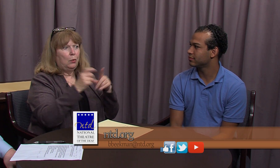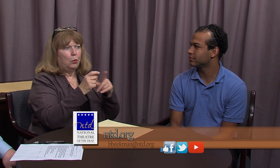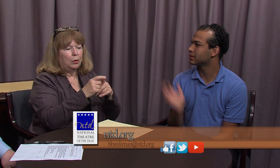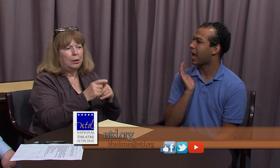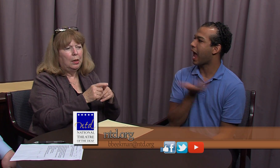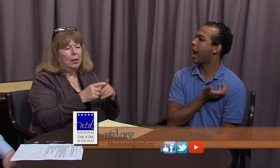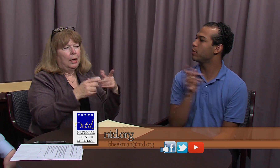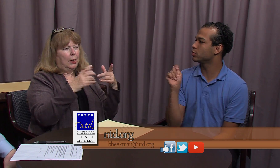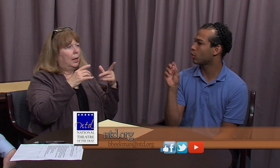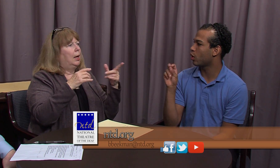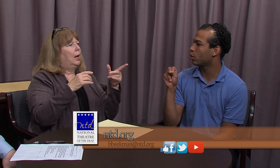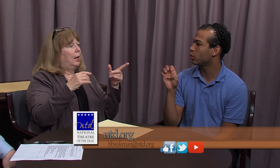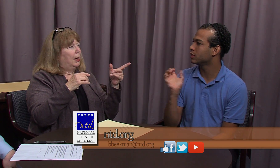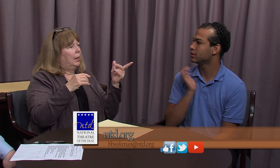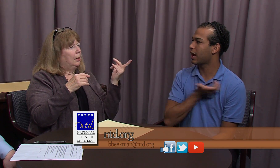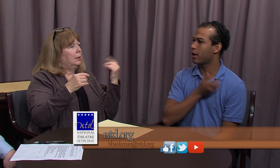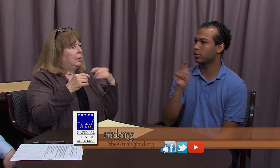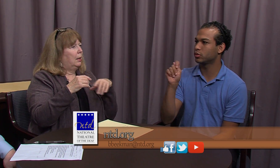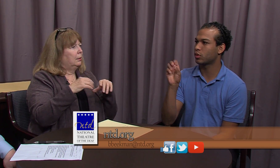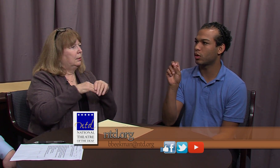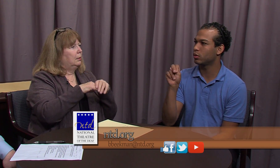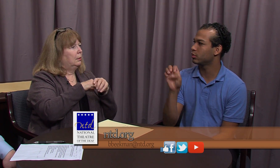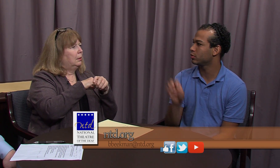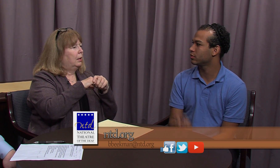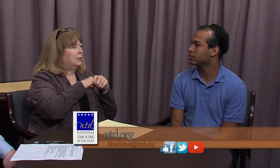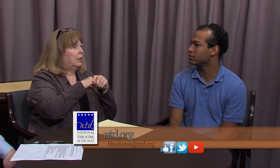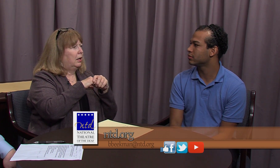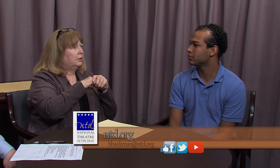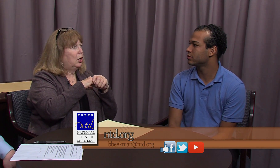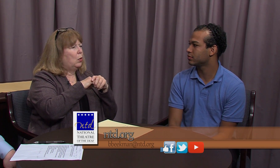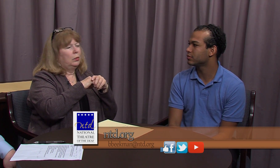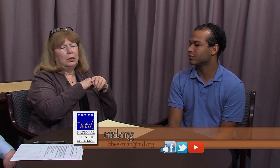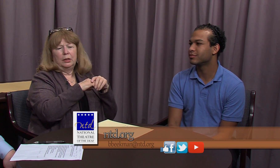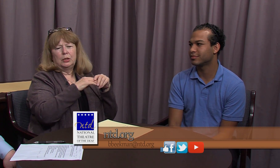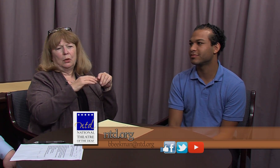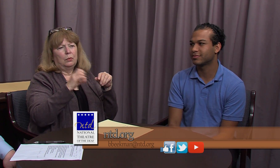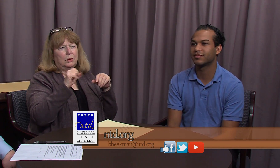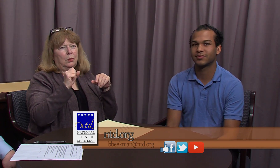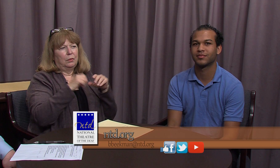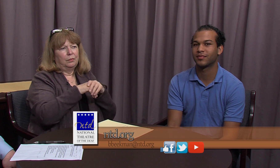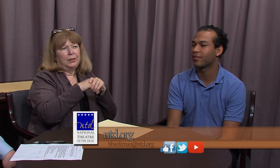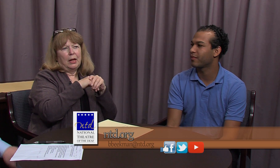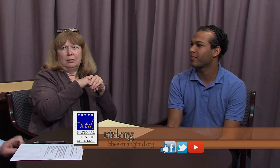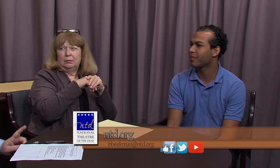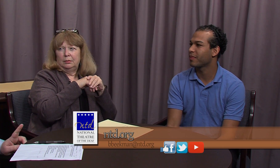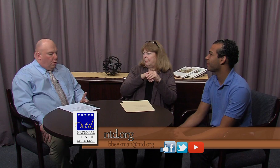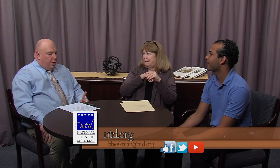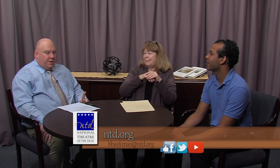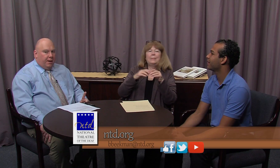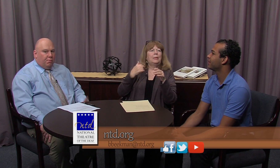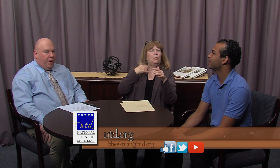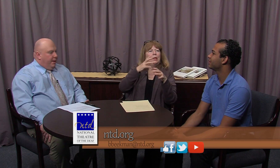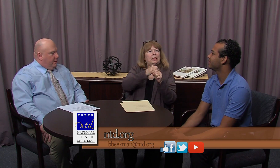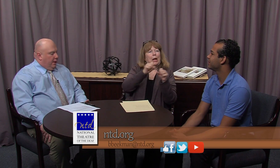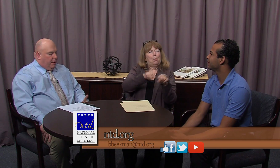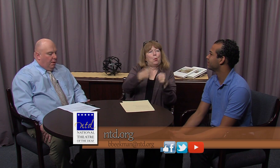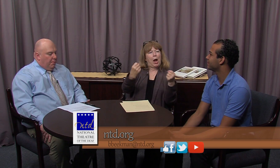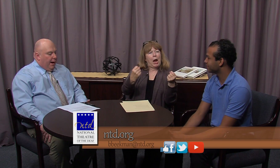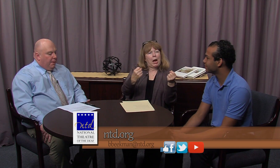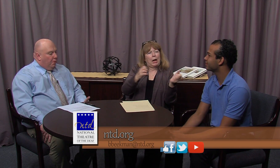word. And, yeah, it's our tone, so, yeah. We're going to take a break and come back, but when